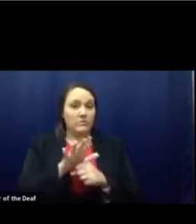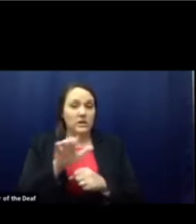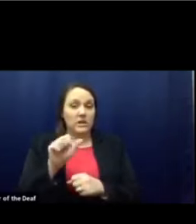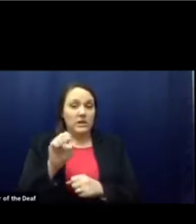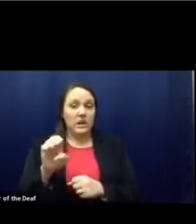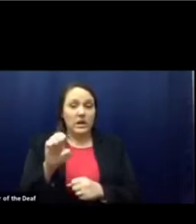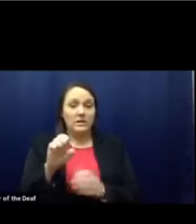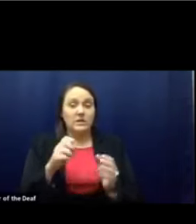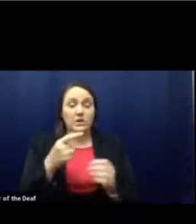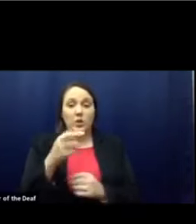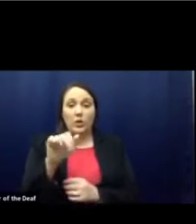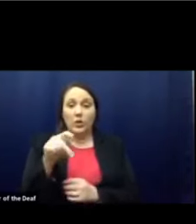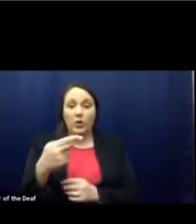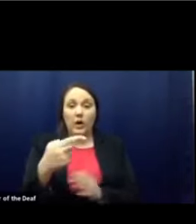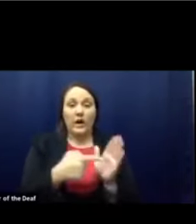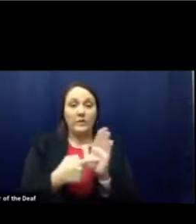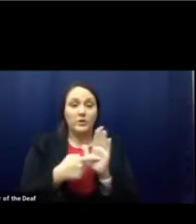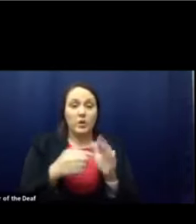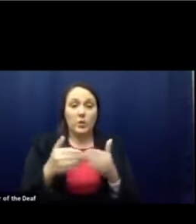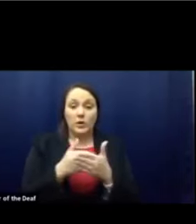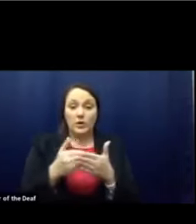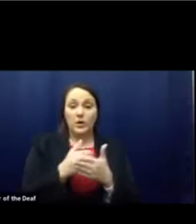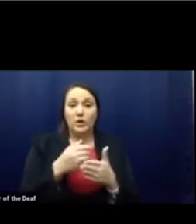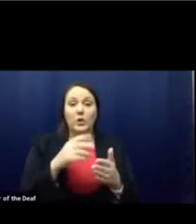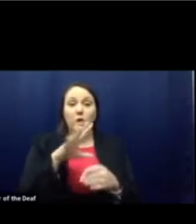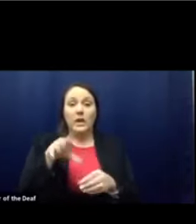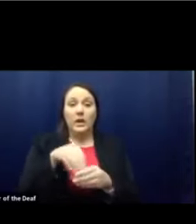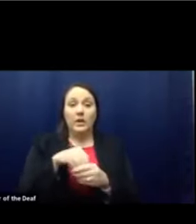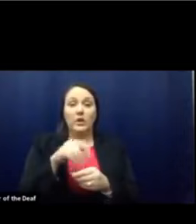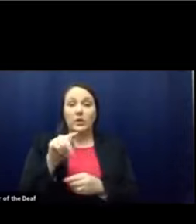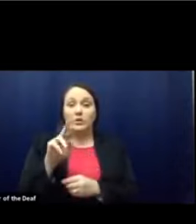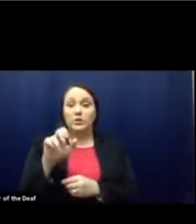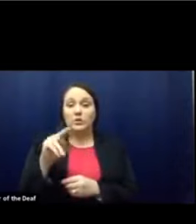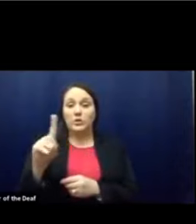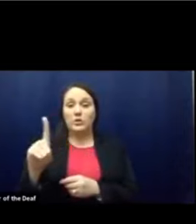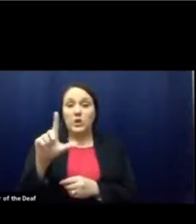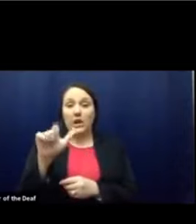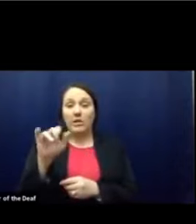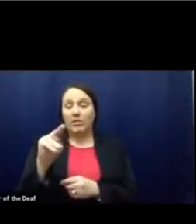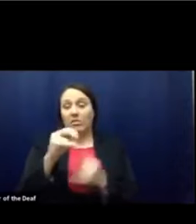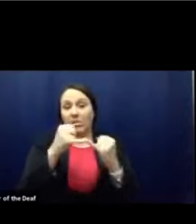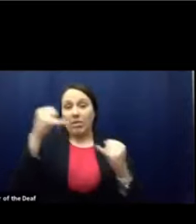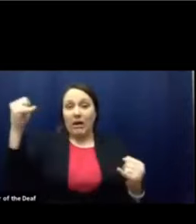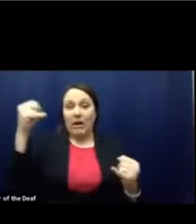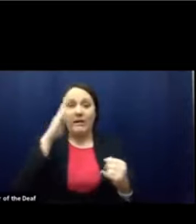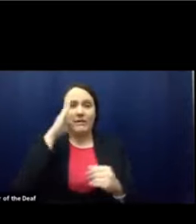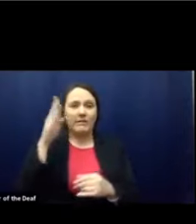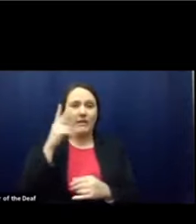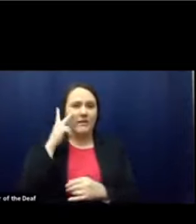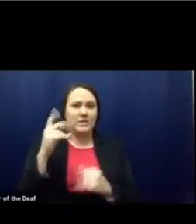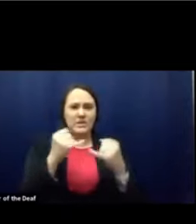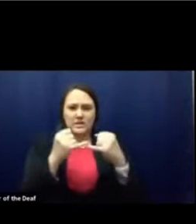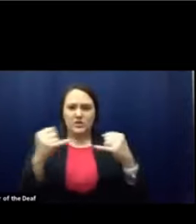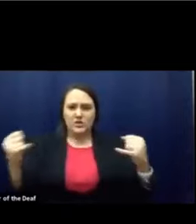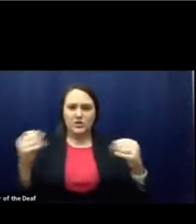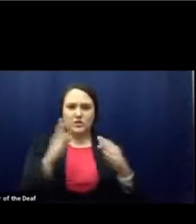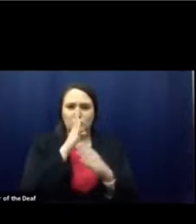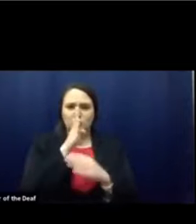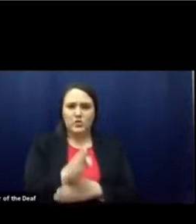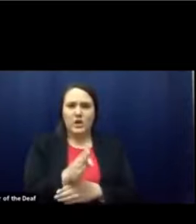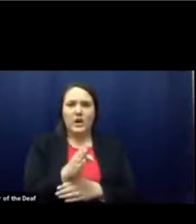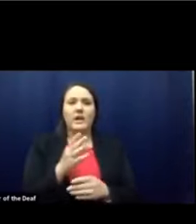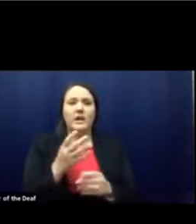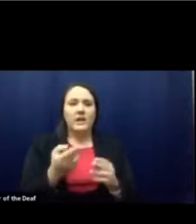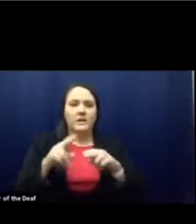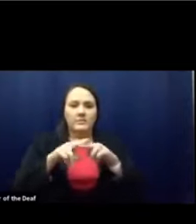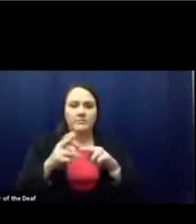showing the new cases each day includes a trend line. I've never seen a trend line that is straight and never seen one continue to go up when cases